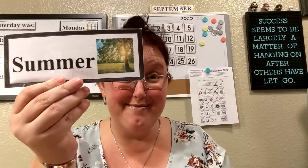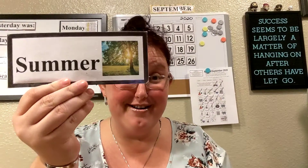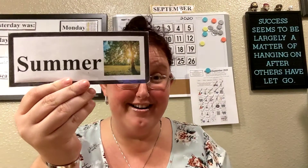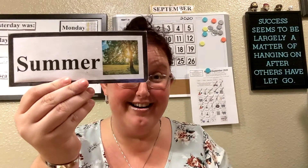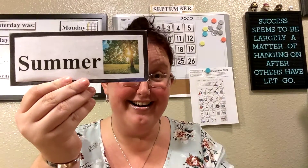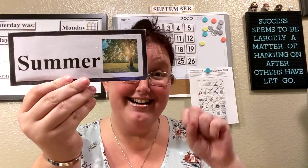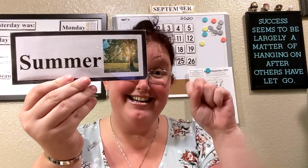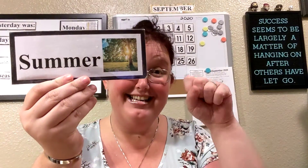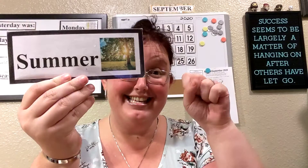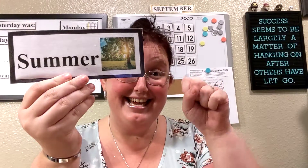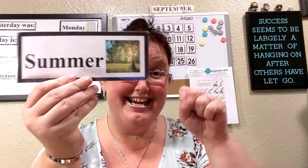summer. Yeah,